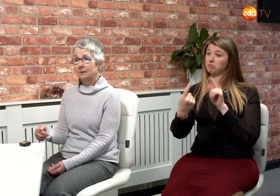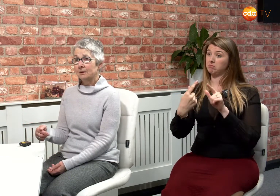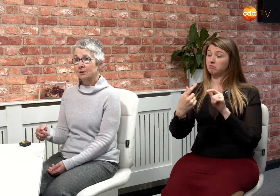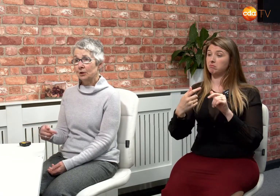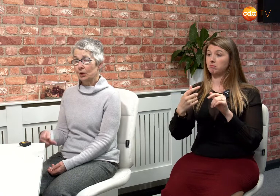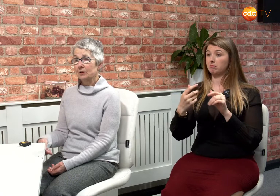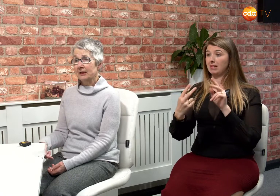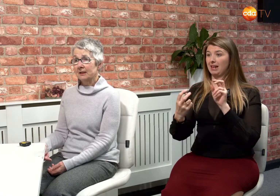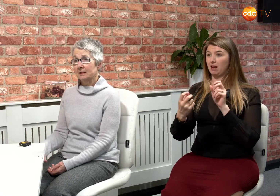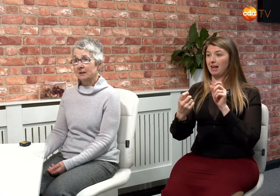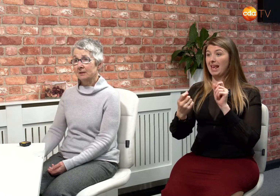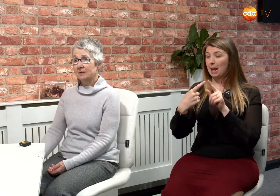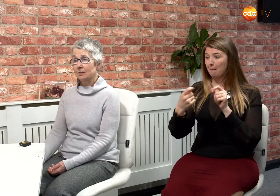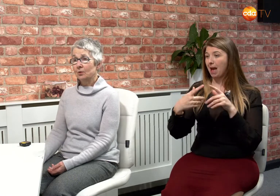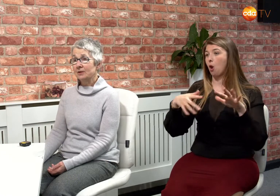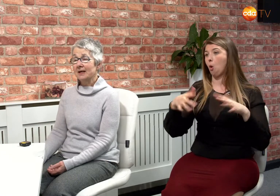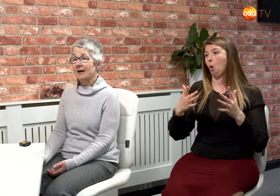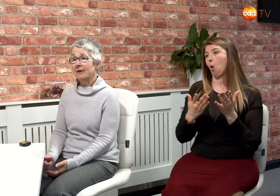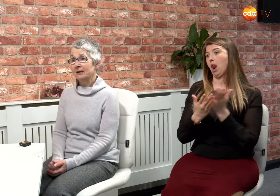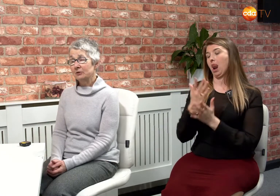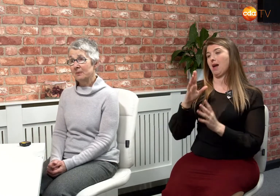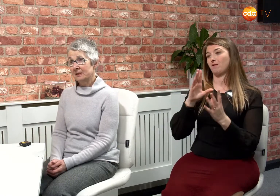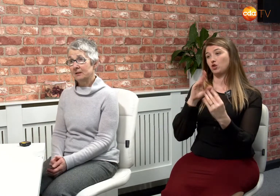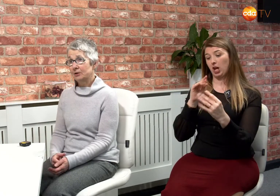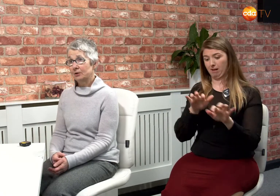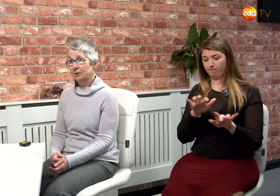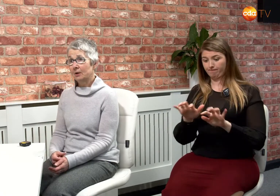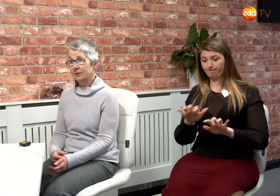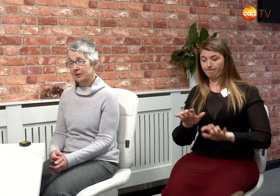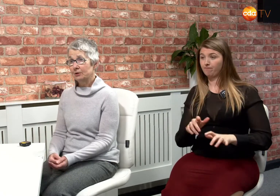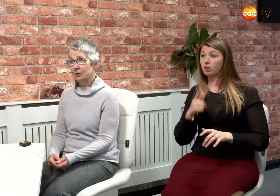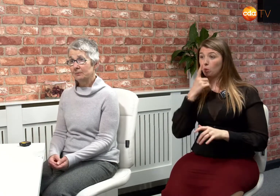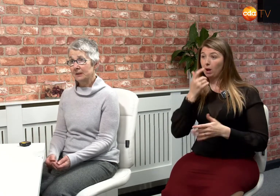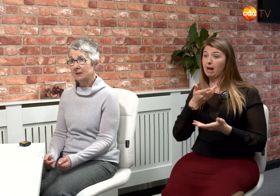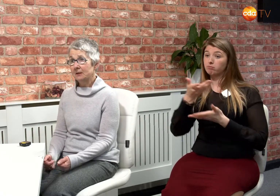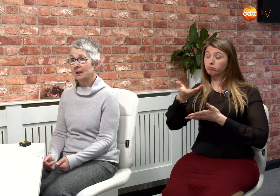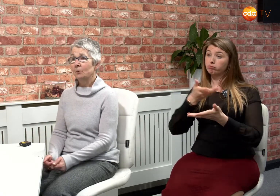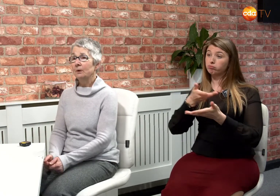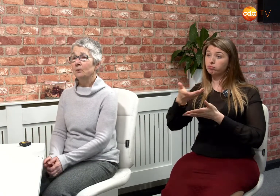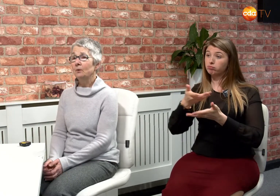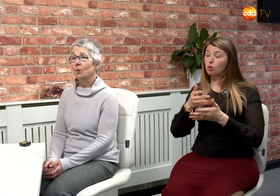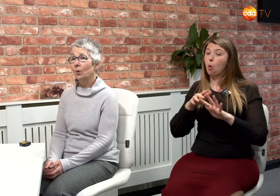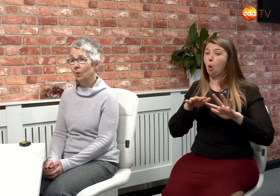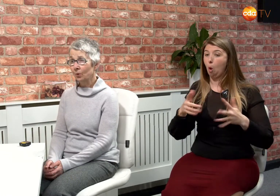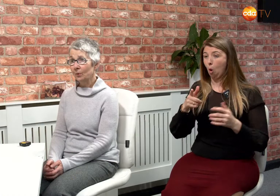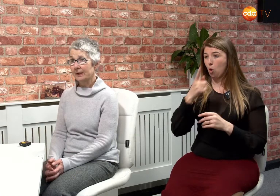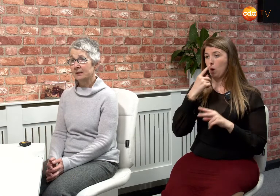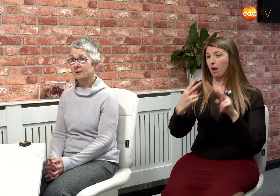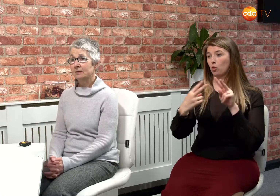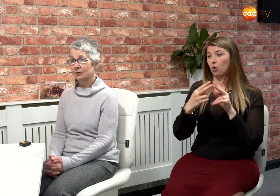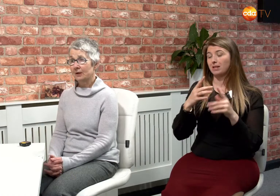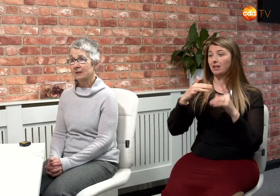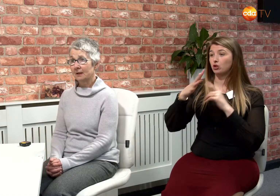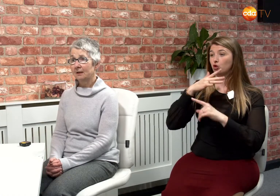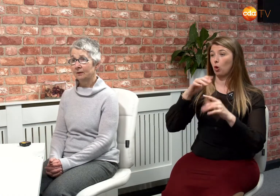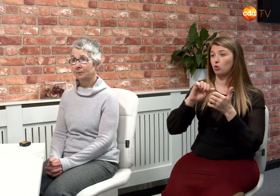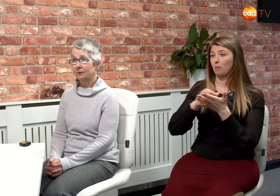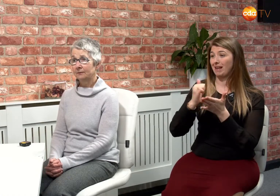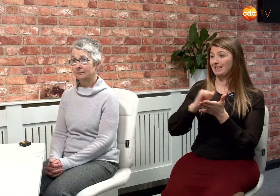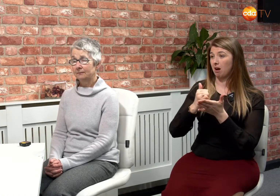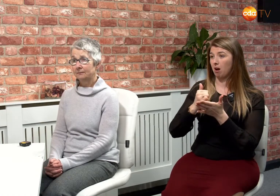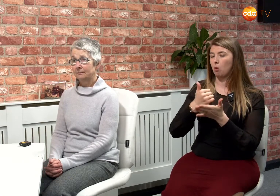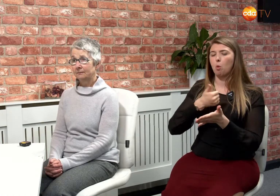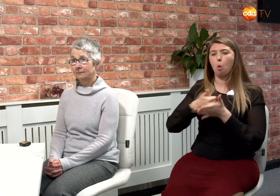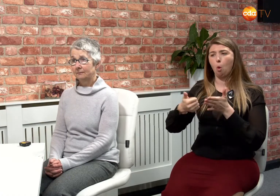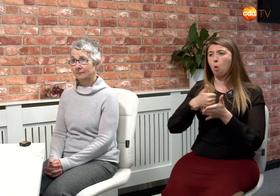email to contact us, or direct message on social media, and we will always try to